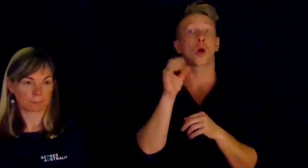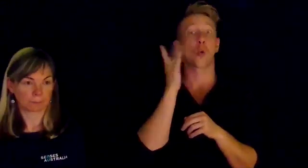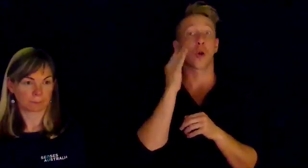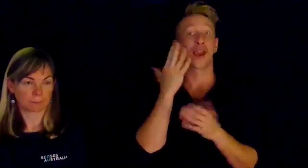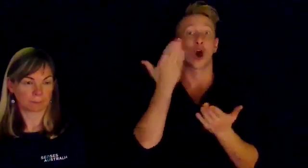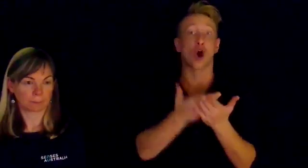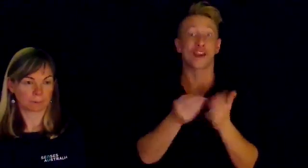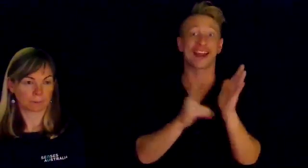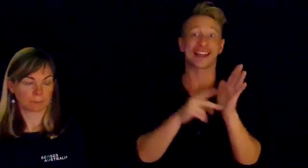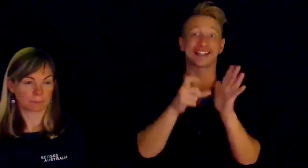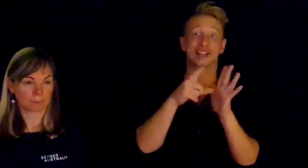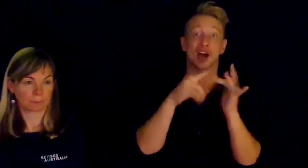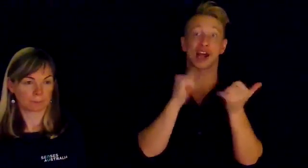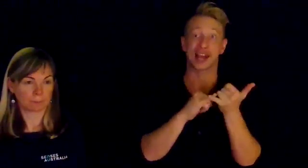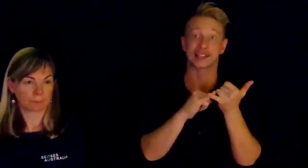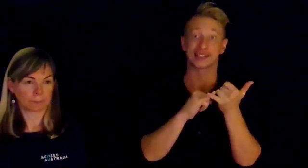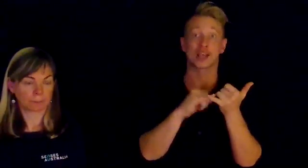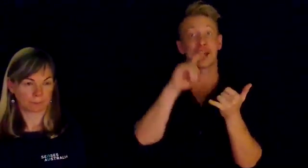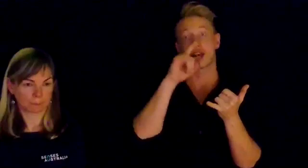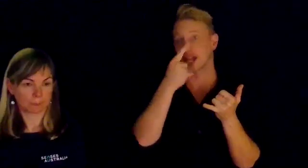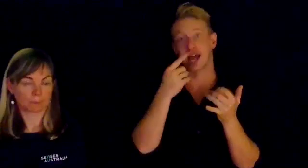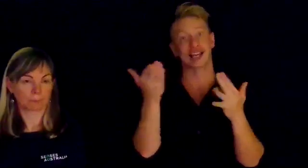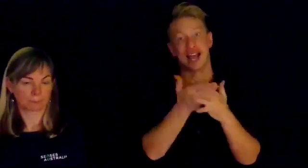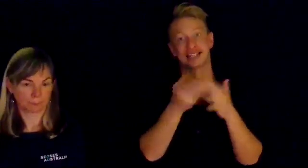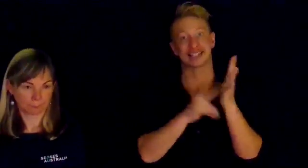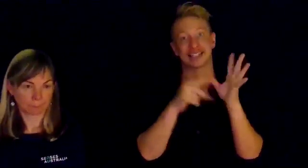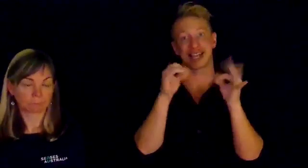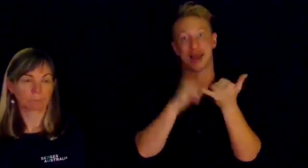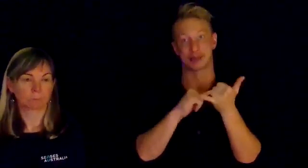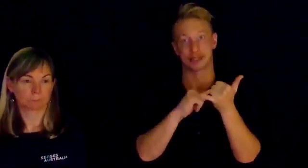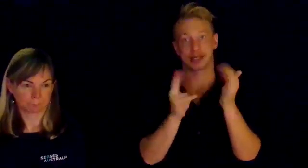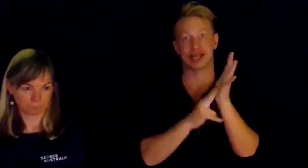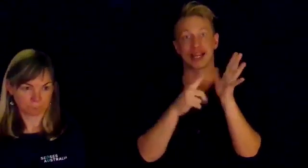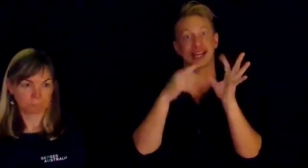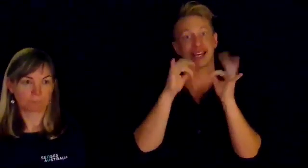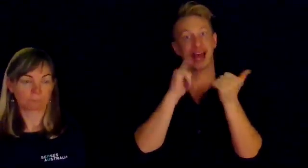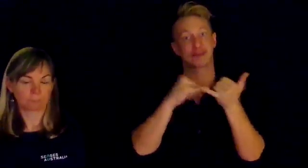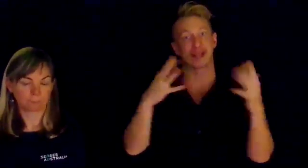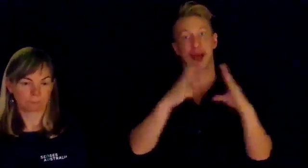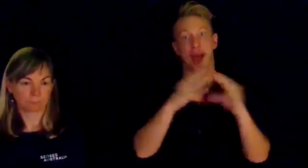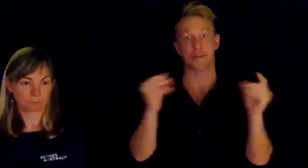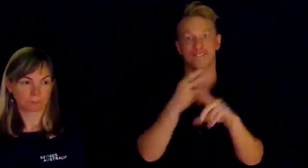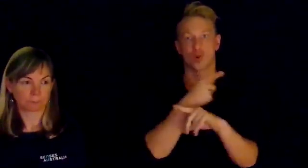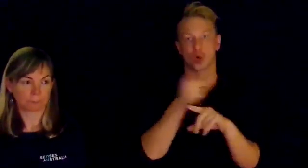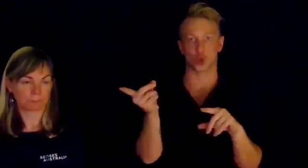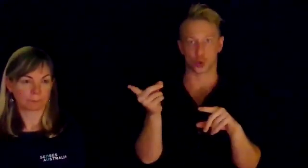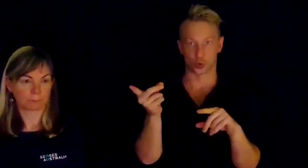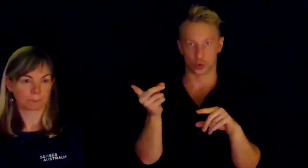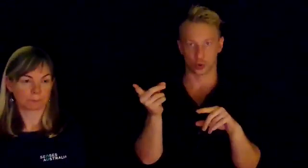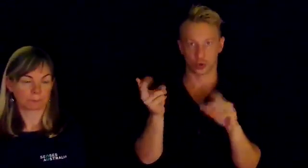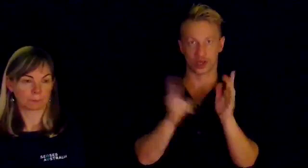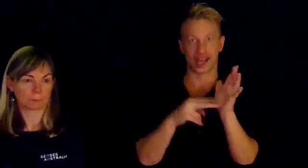no longer have access to NABs. So all of your medical appointments and therapy appointments